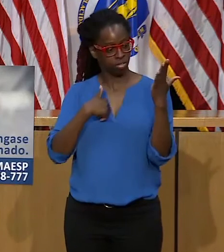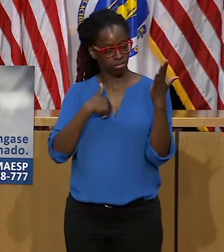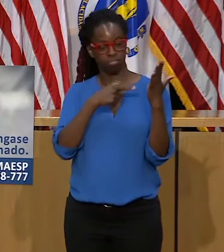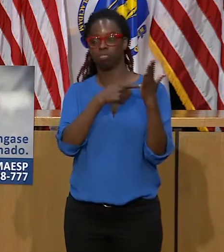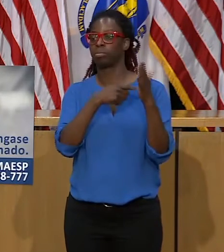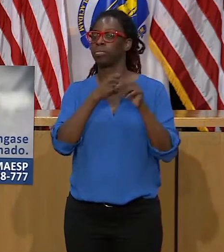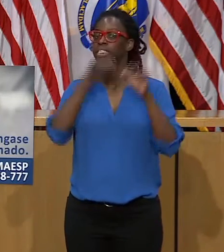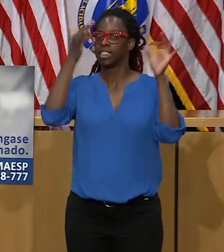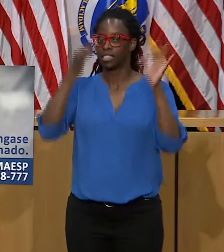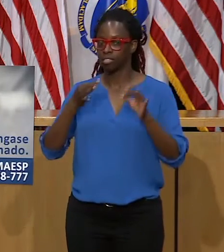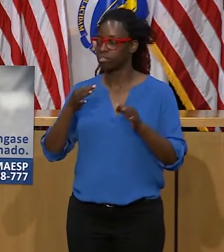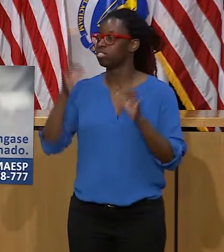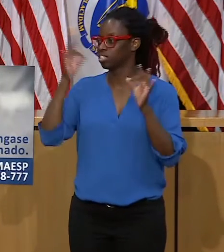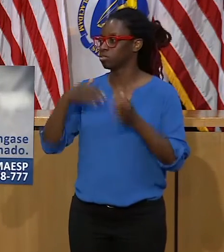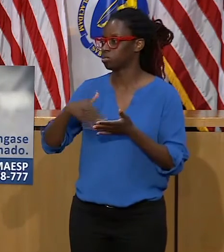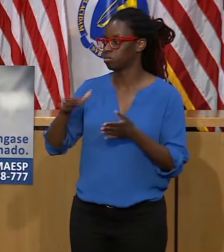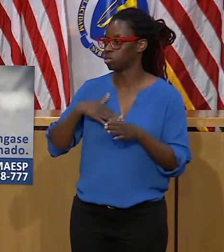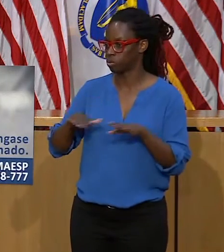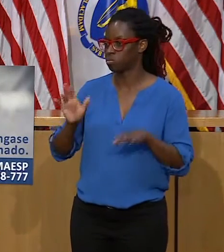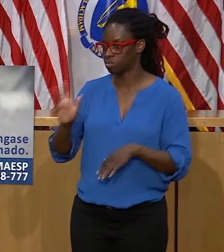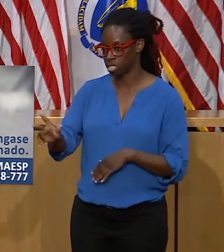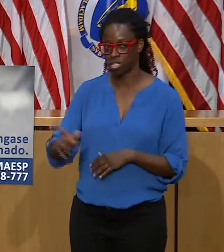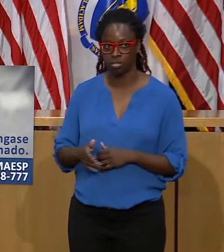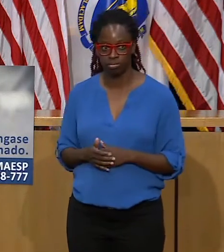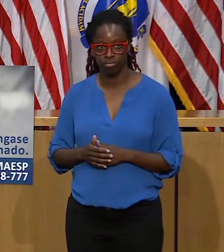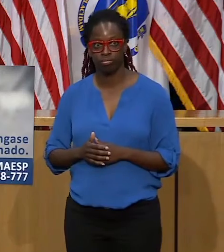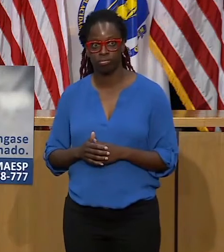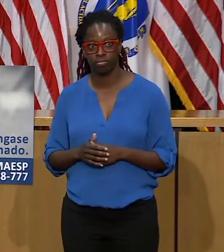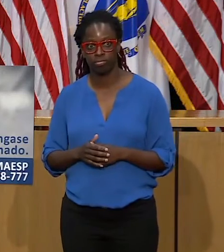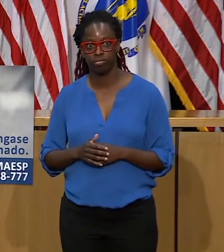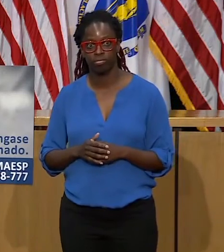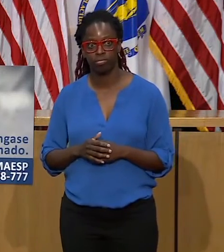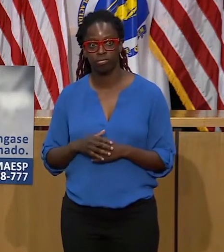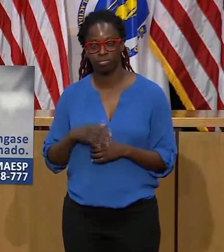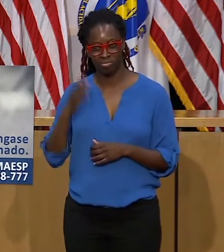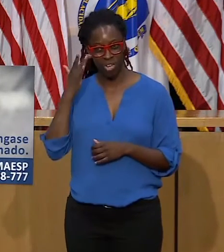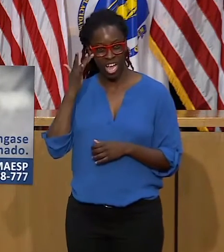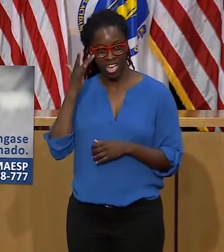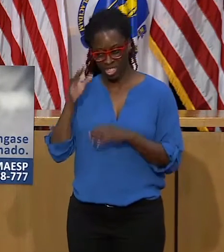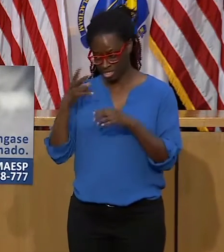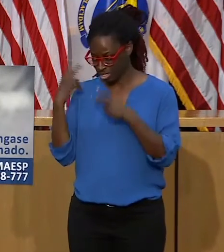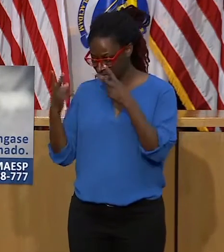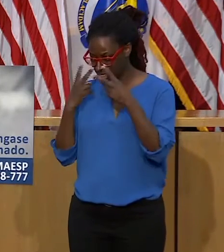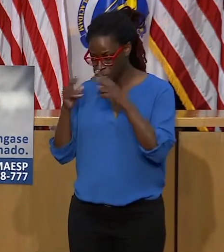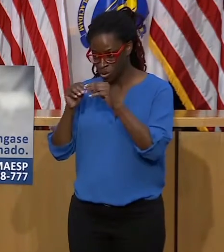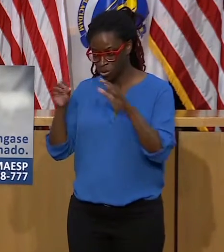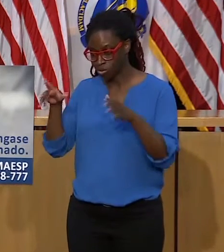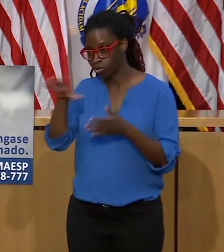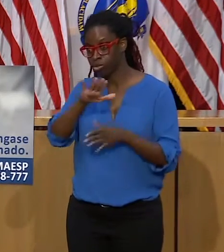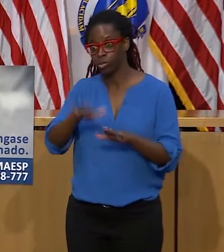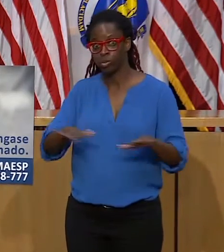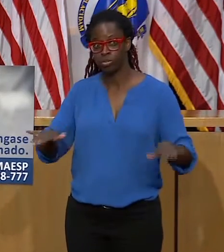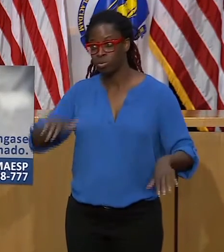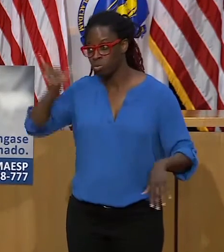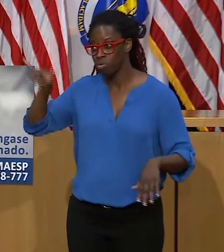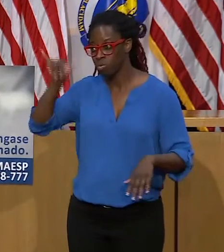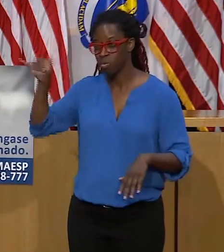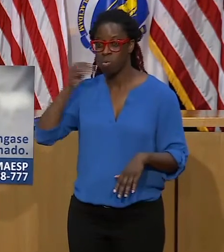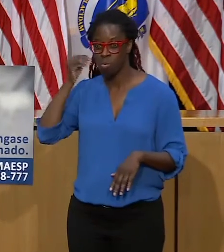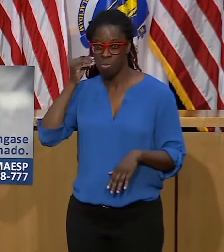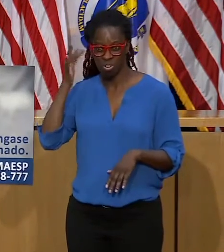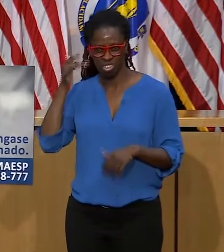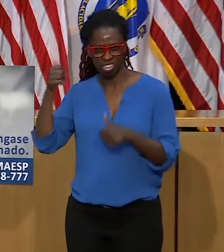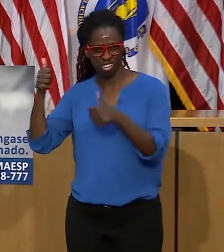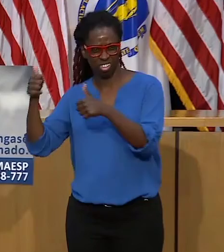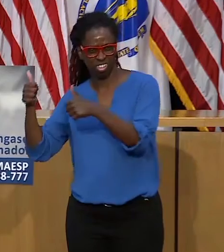by not being in school, and it has not been good for their health and for the entire family.